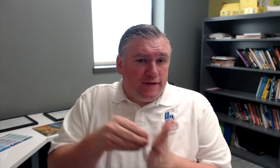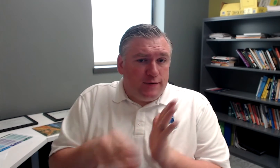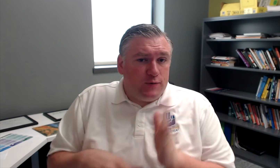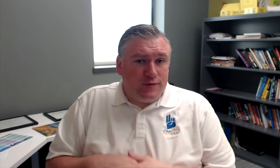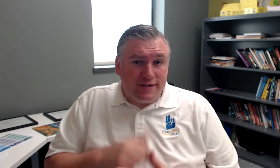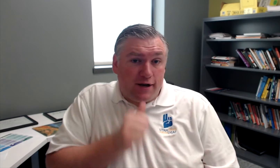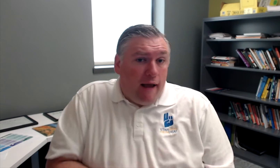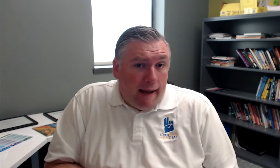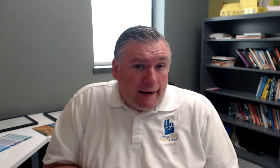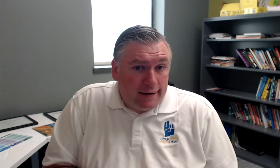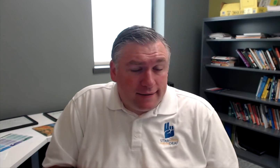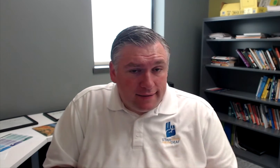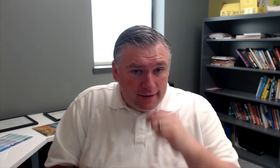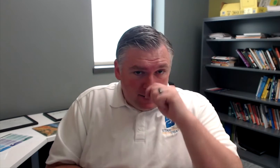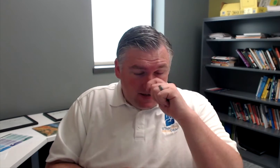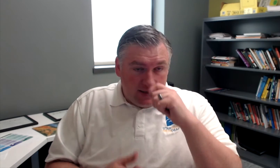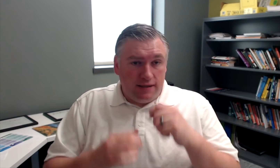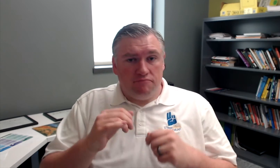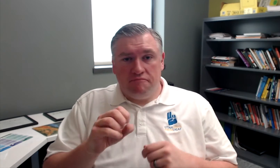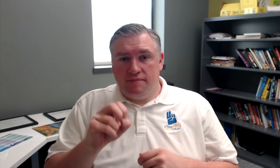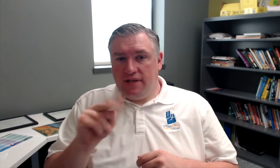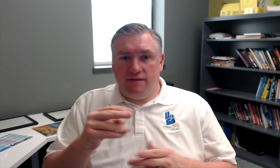designed for deaf and hard of hearing students. They're not.